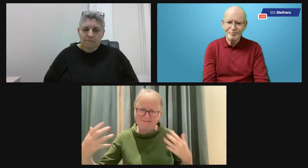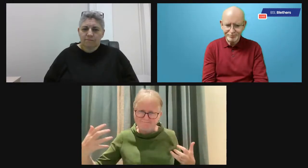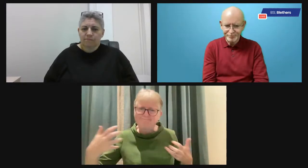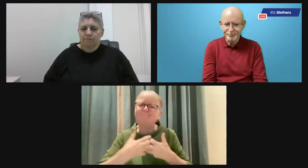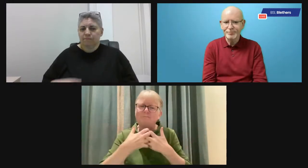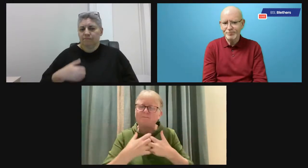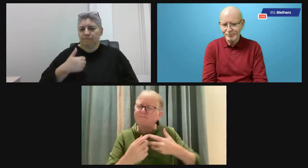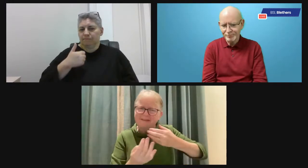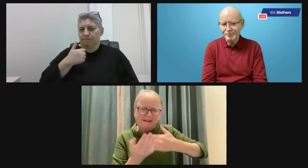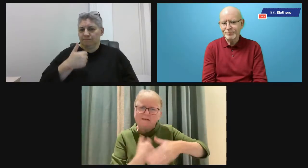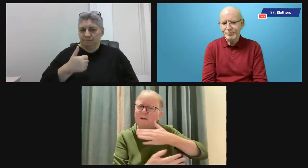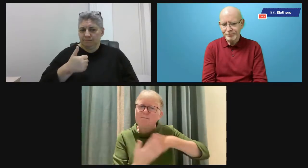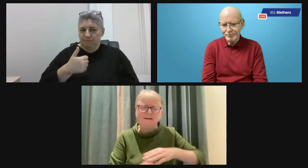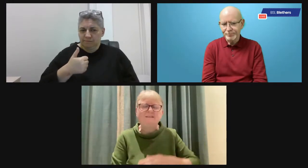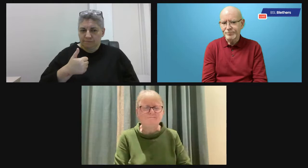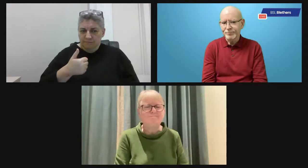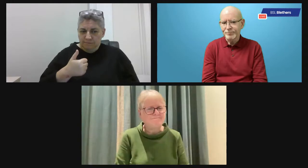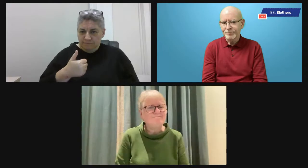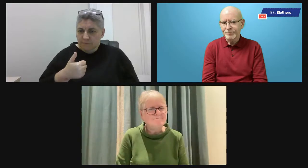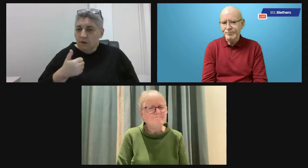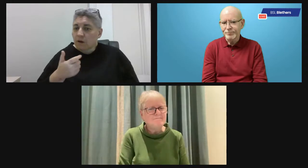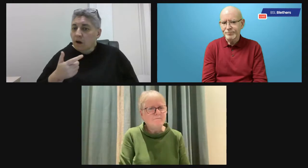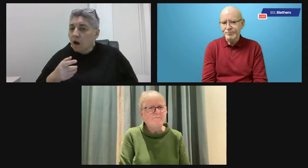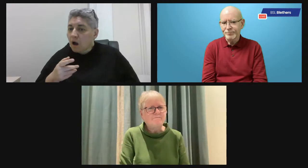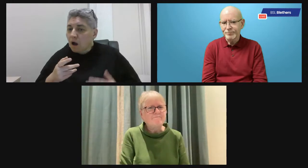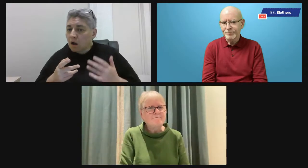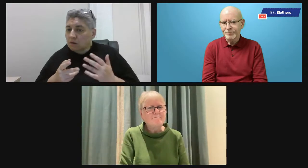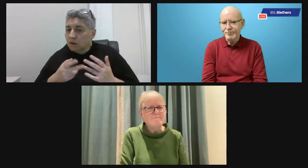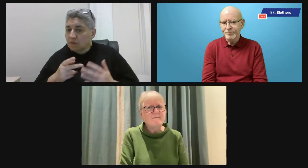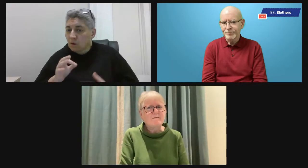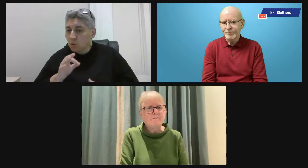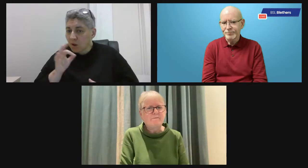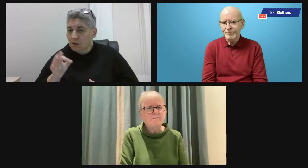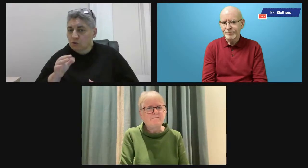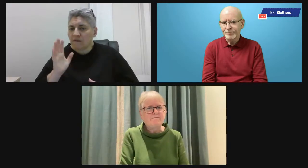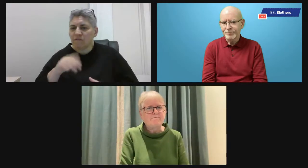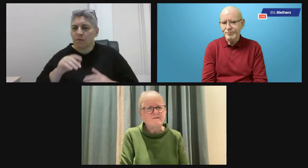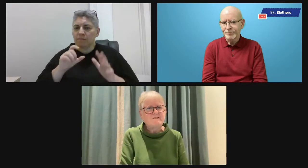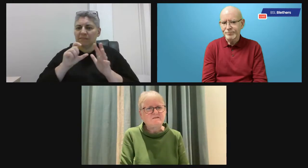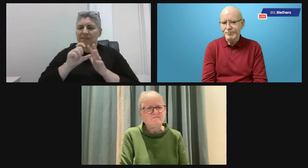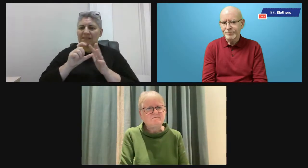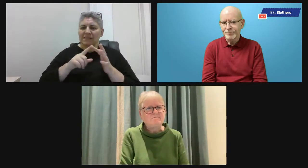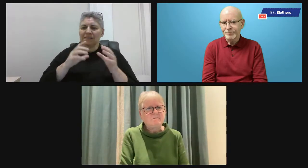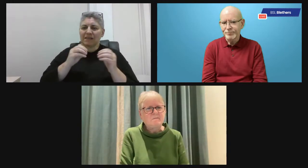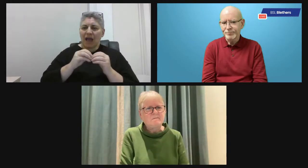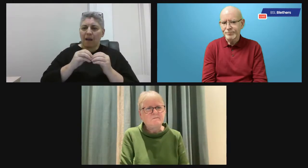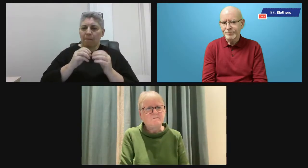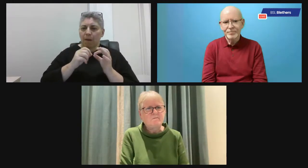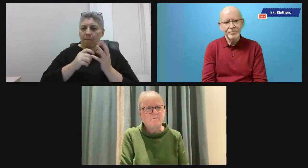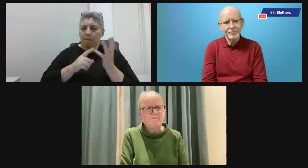that we need to see this Yeah. mixing. We definitely need to see it much more in the deaf world, in the deaf community.